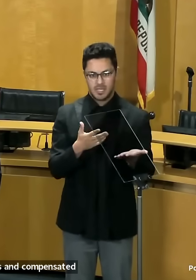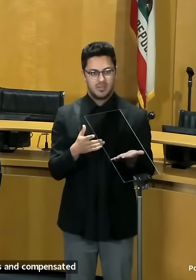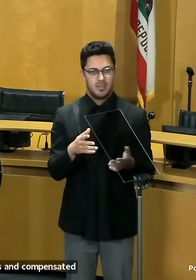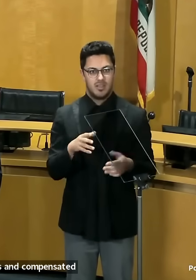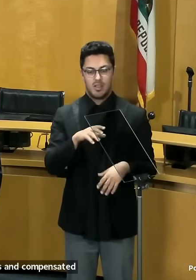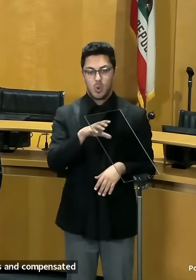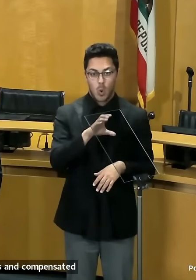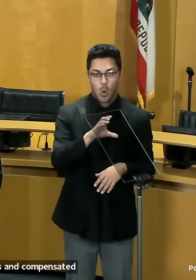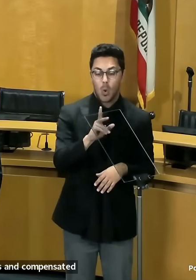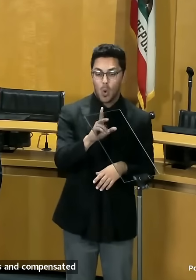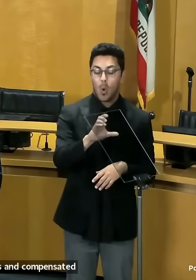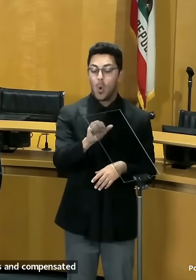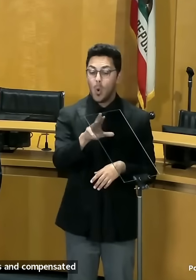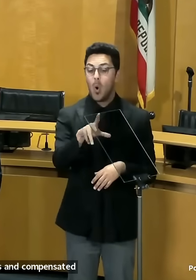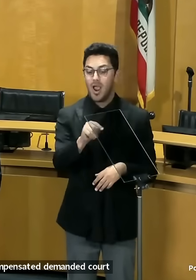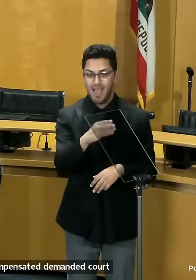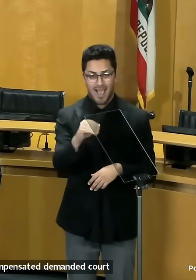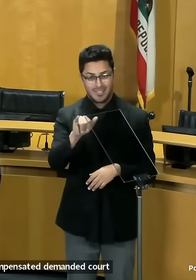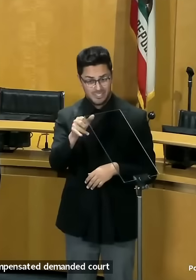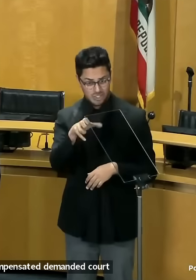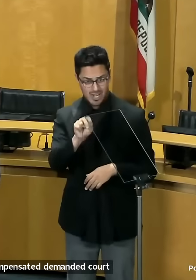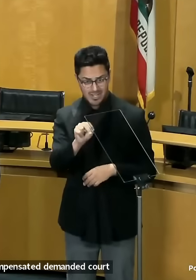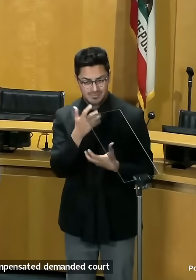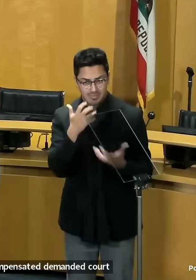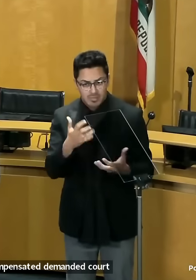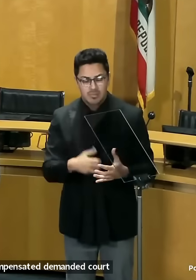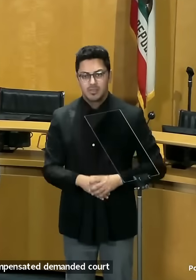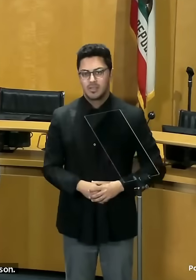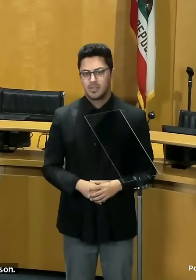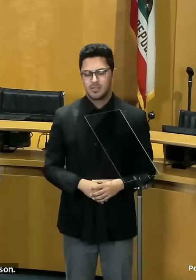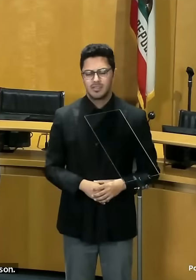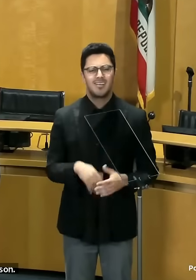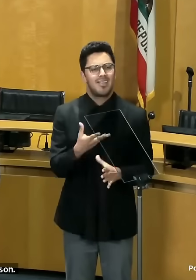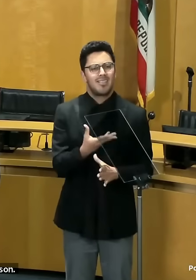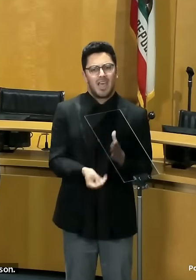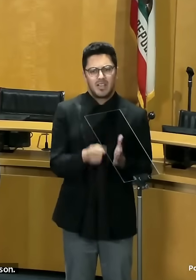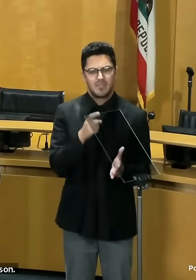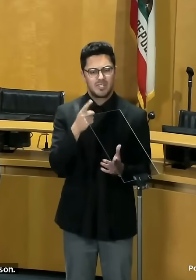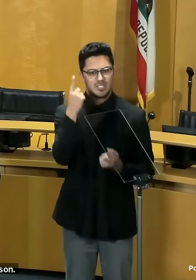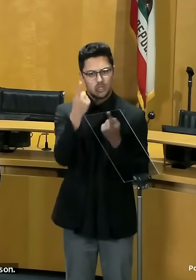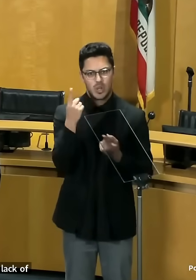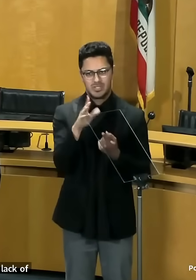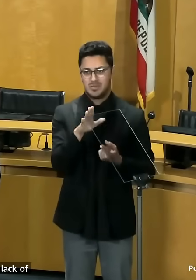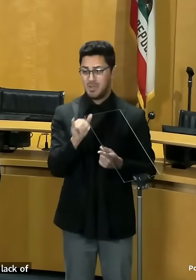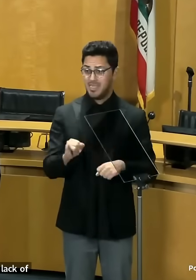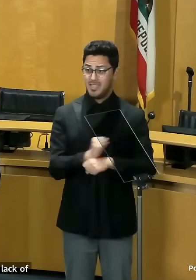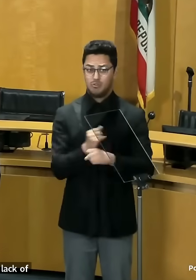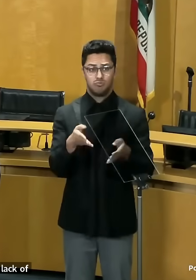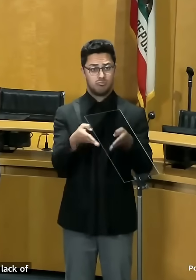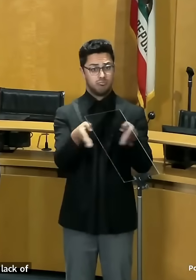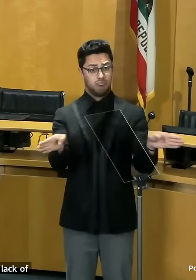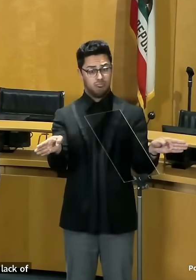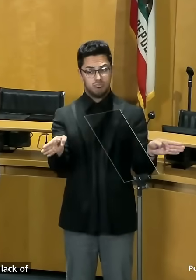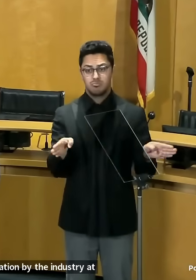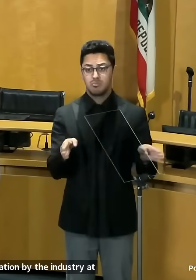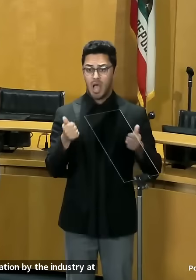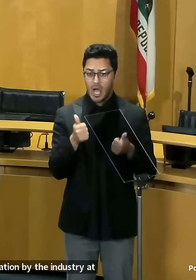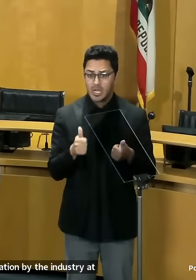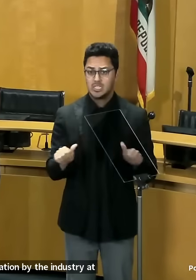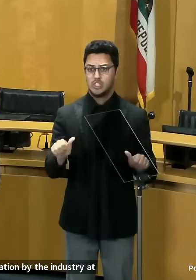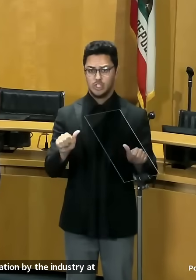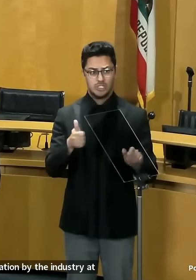Jason. There's a lack of consideration by the industry at large that auditions are